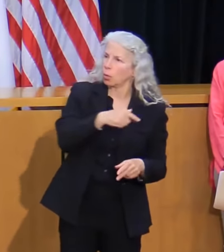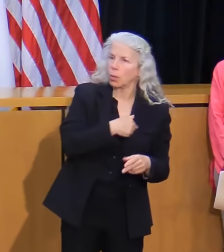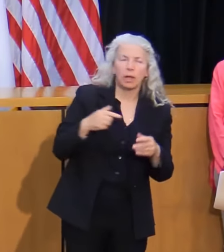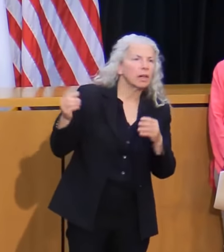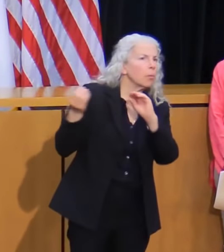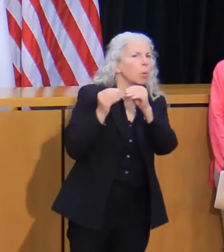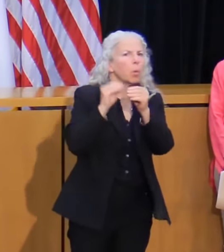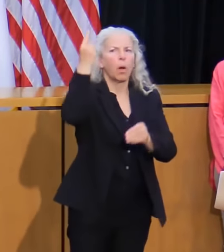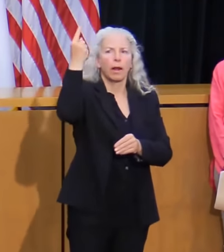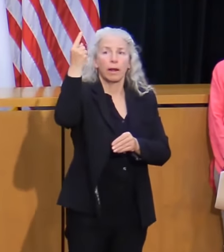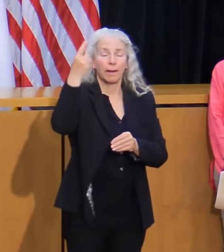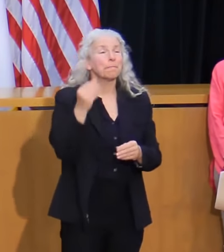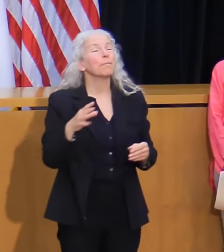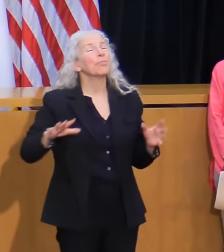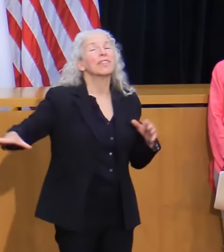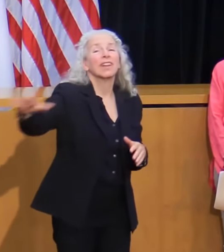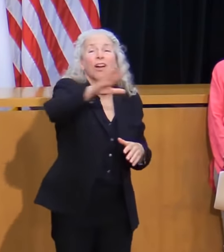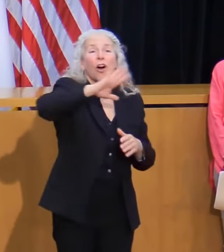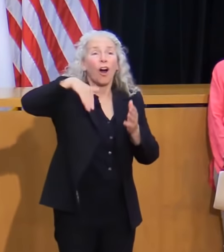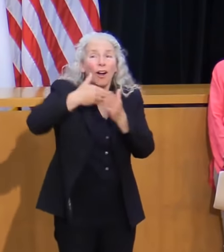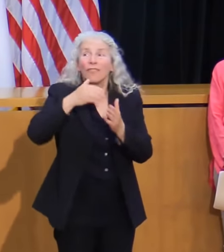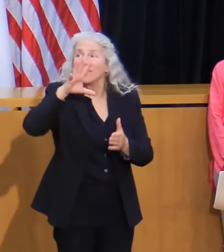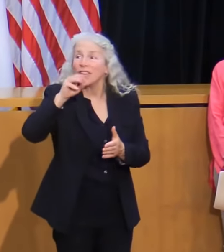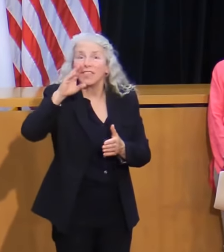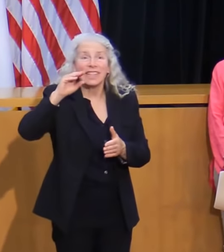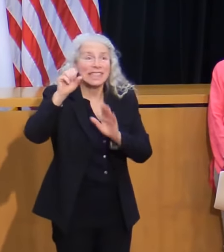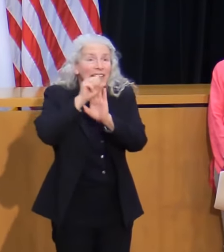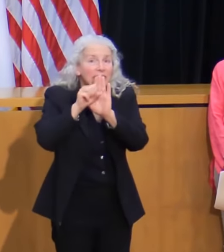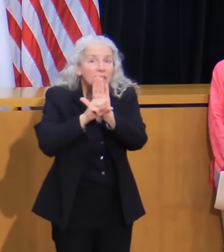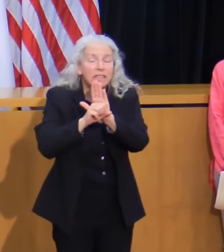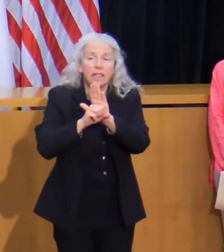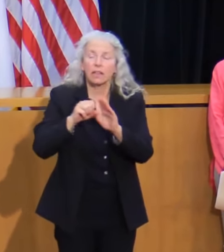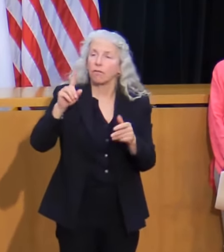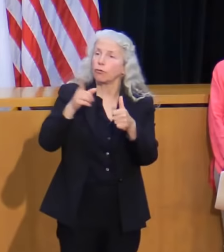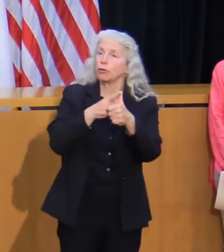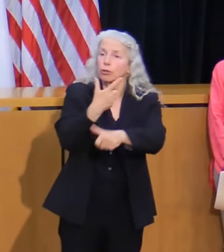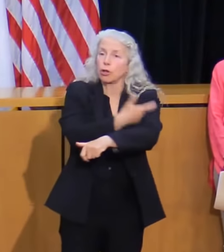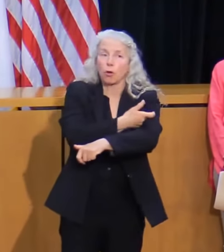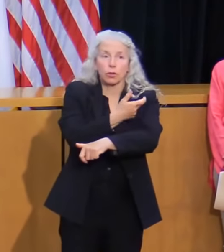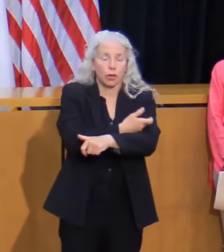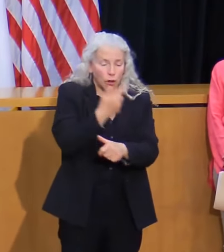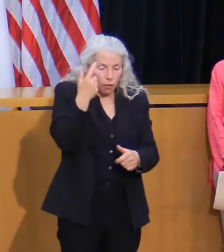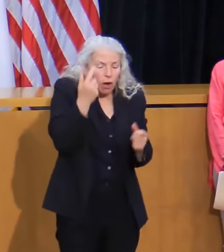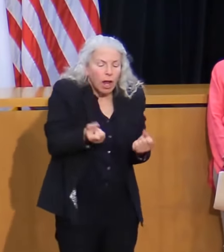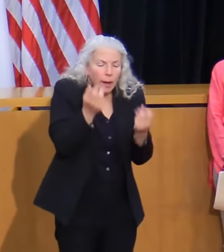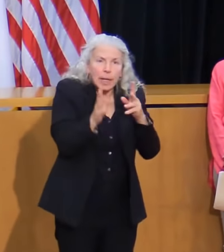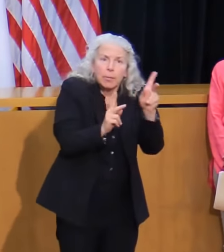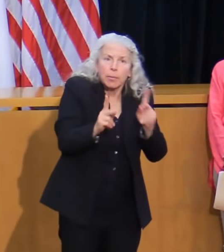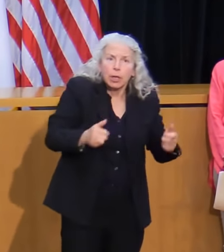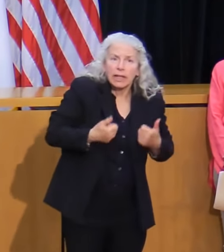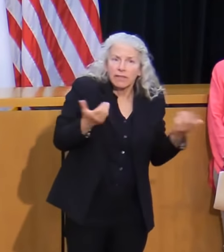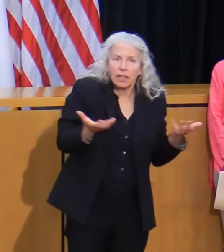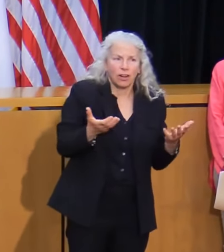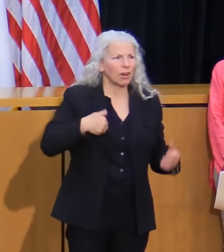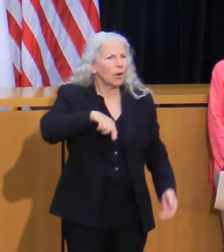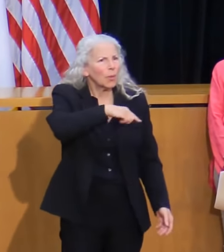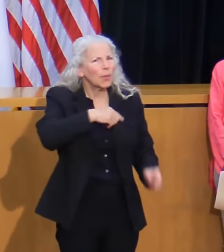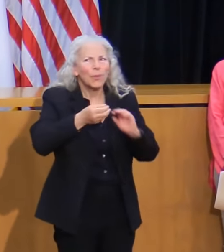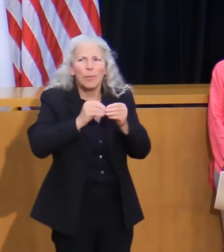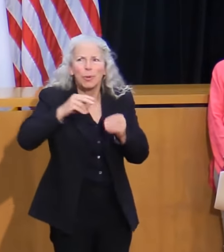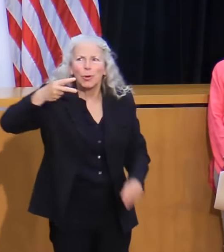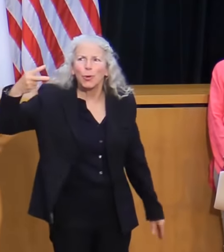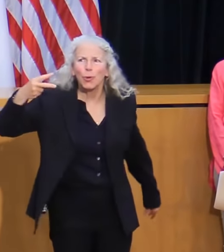we are number 2 in the nation among all states in terms of first doses per capita, which is a big statement about our ability